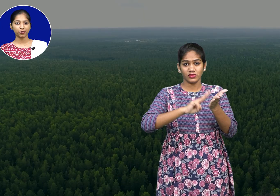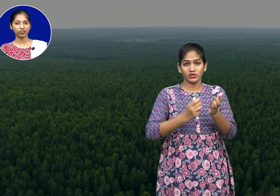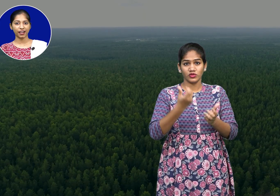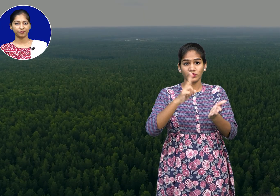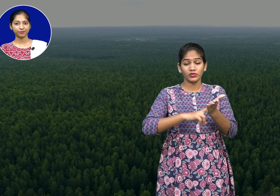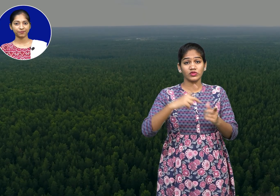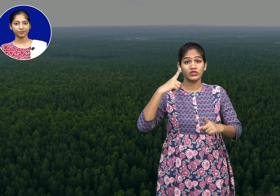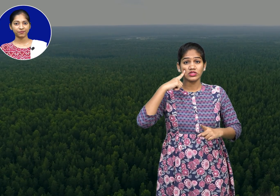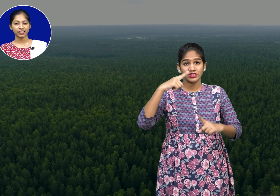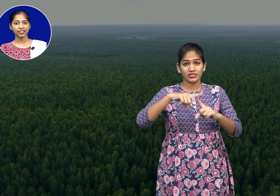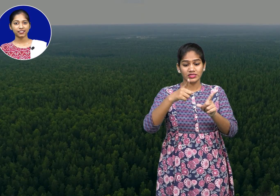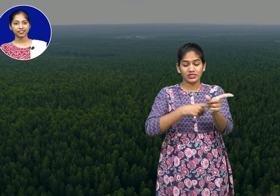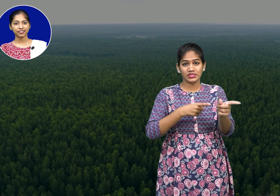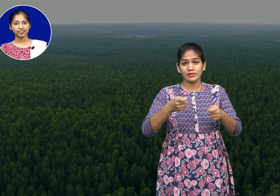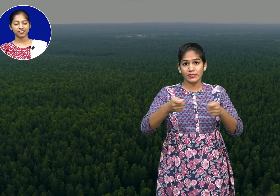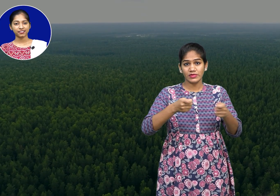Management Program,